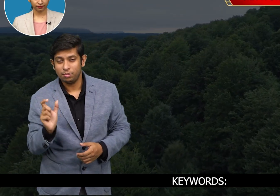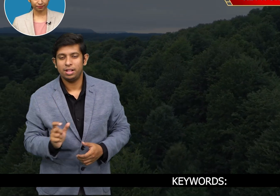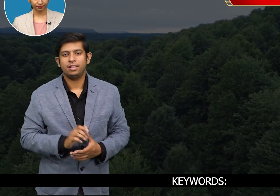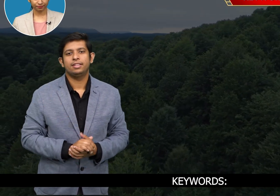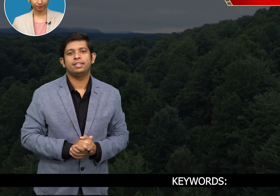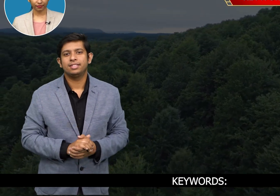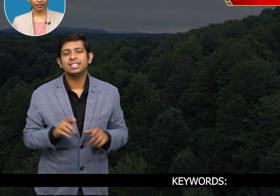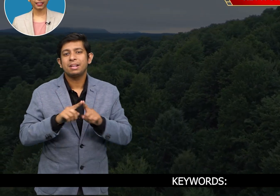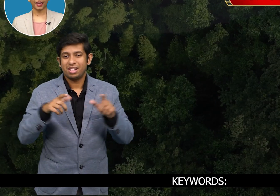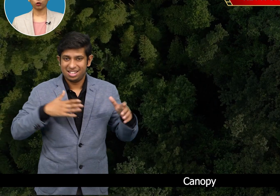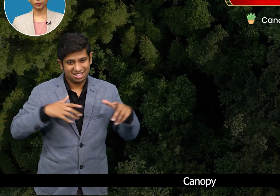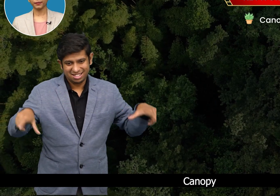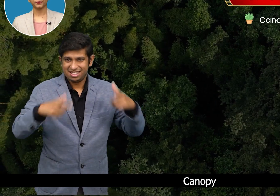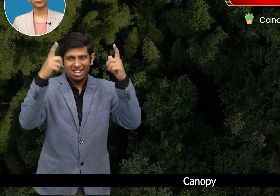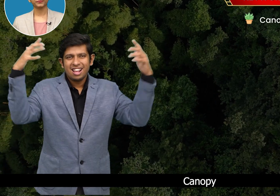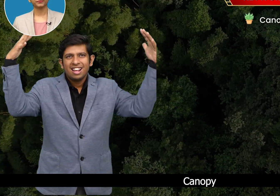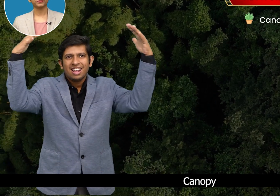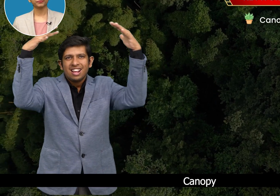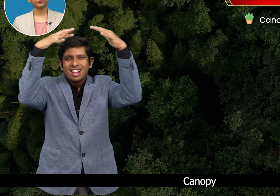Keywords: canopy,